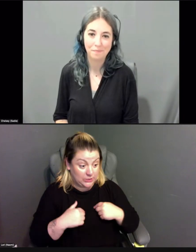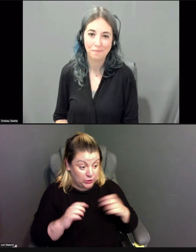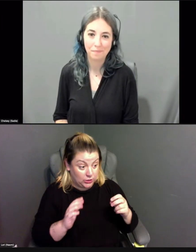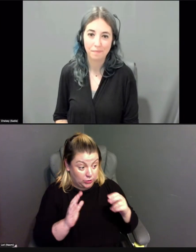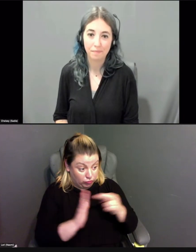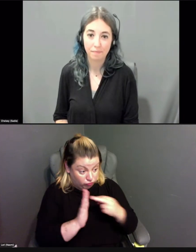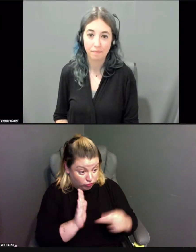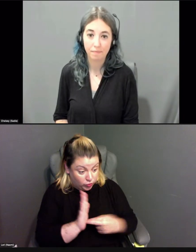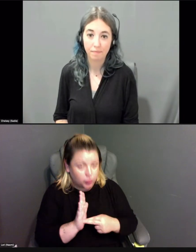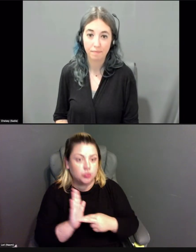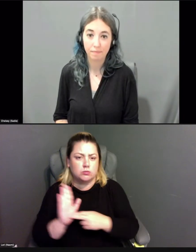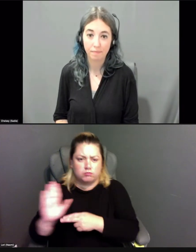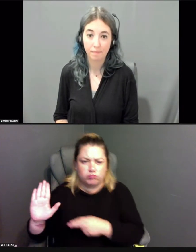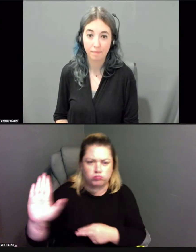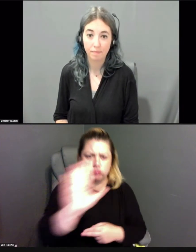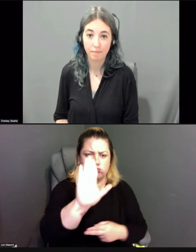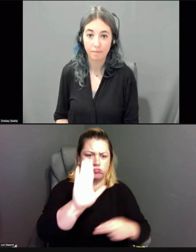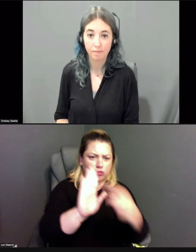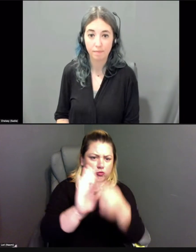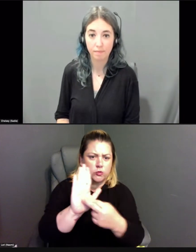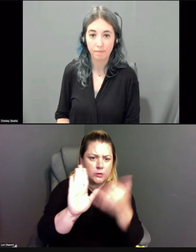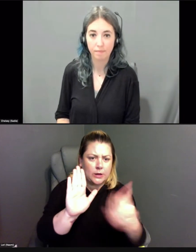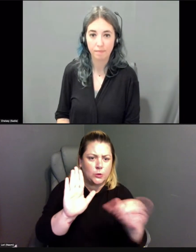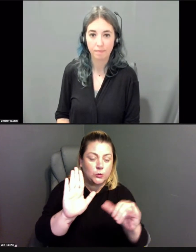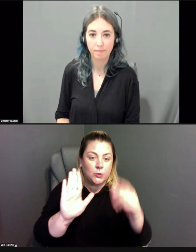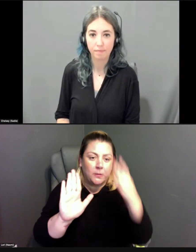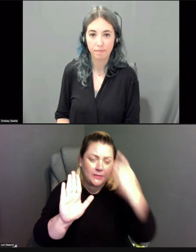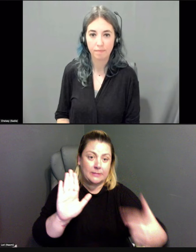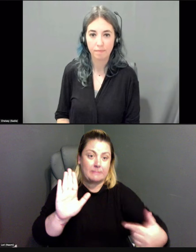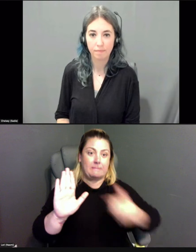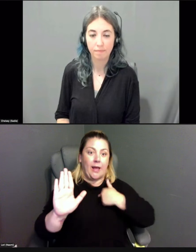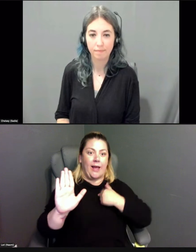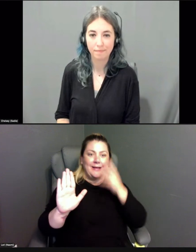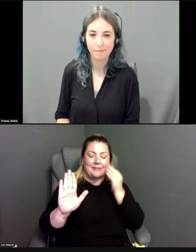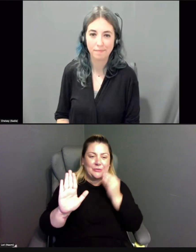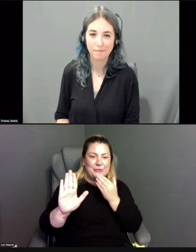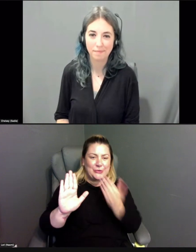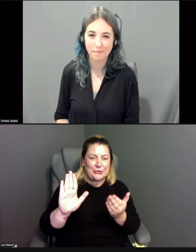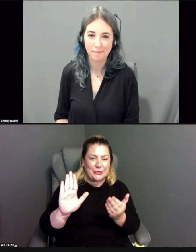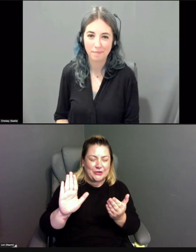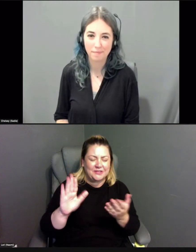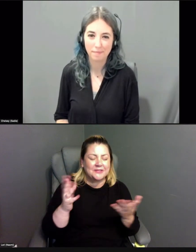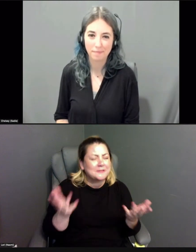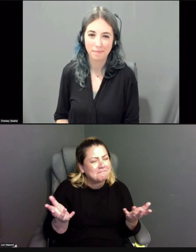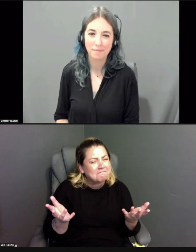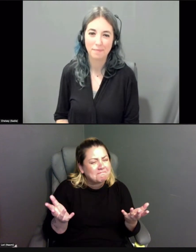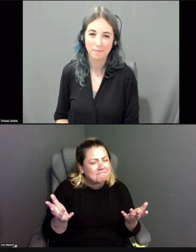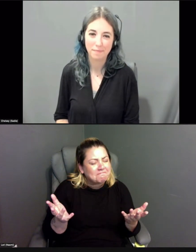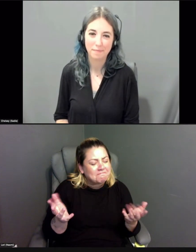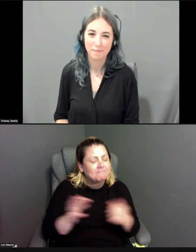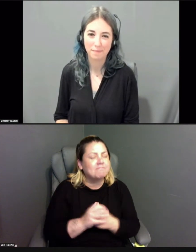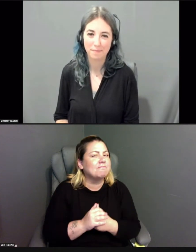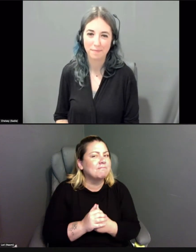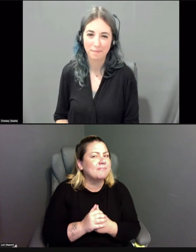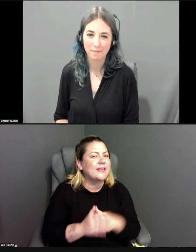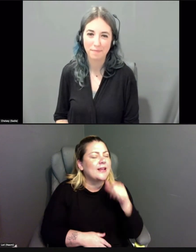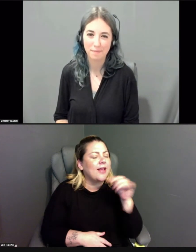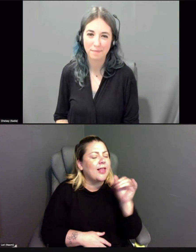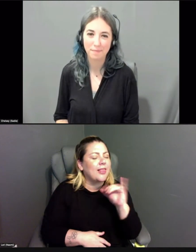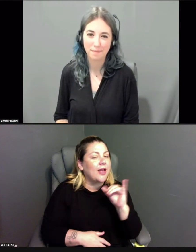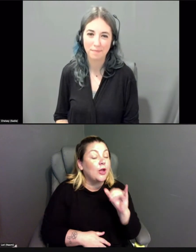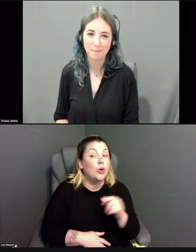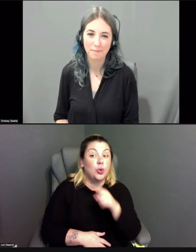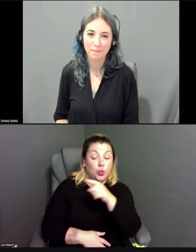it based on your own personal experience. Or that if they're doing something else that they enjoy, that it's somehow